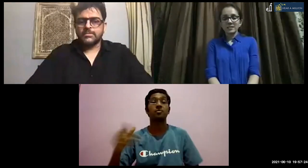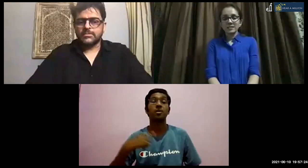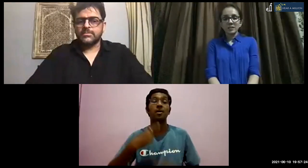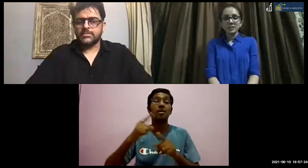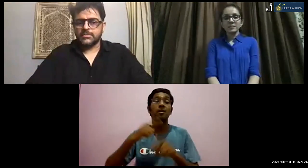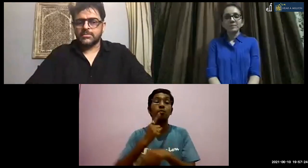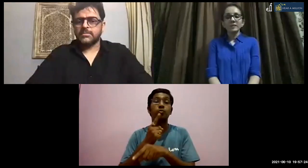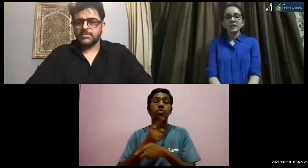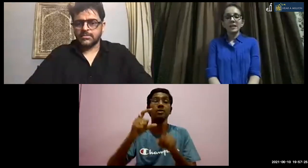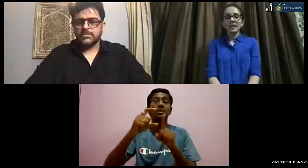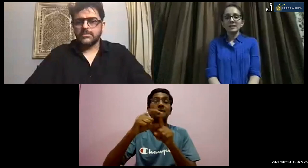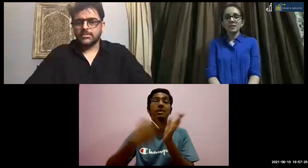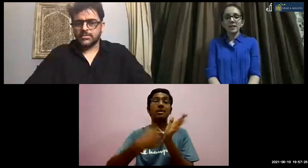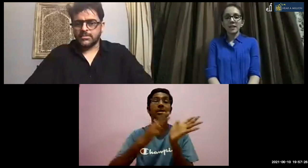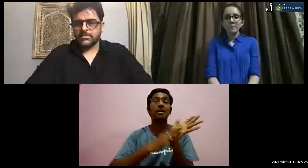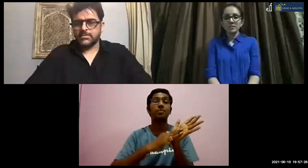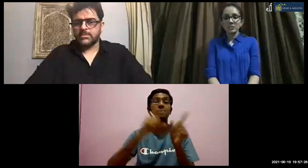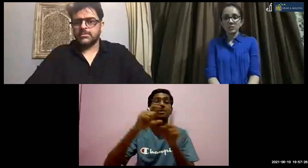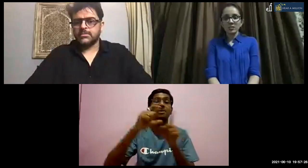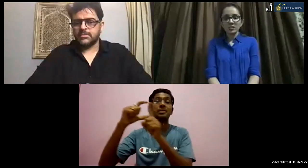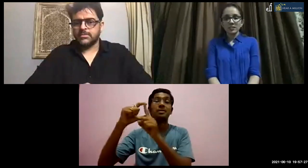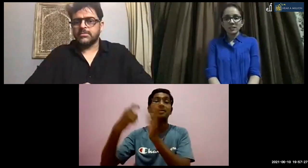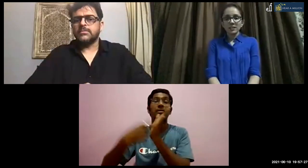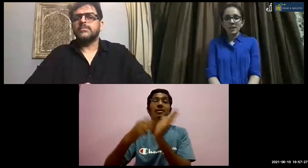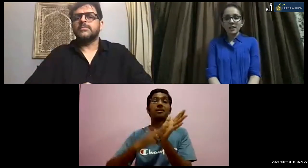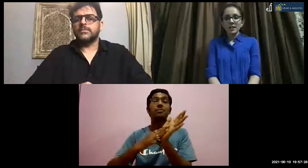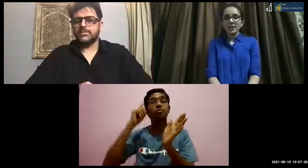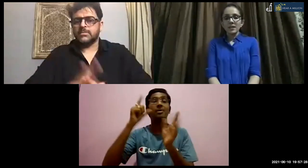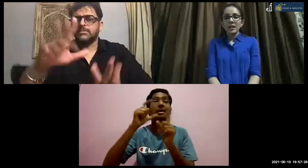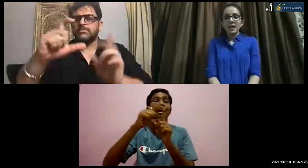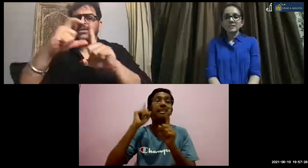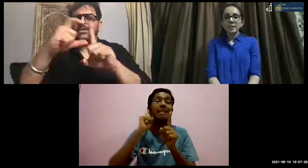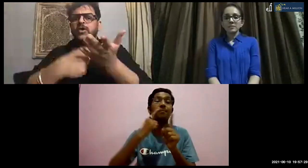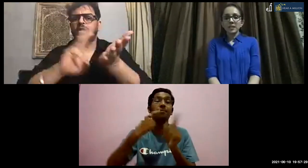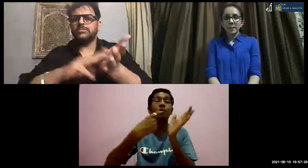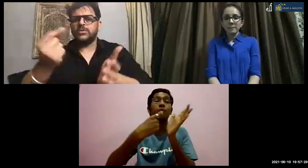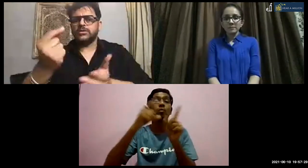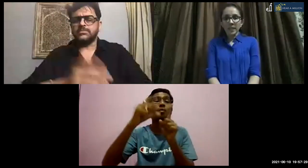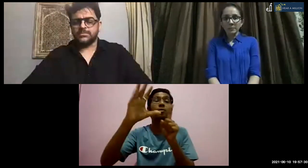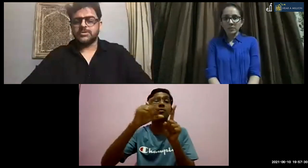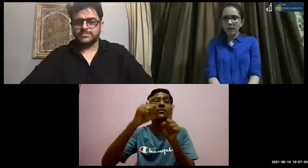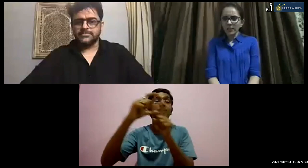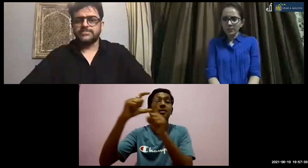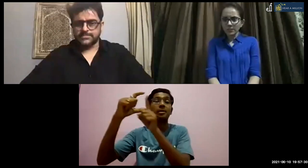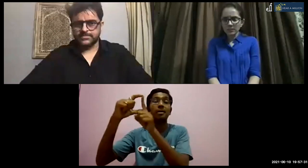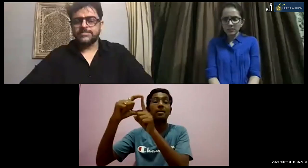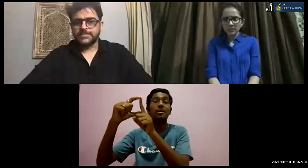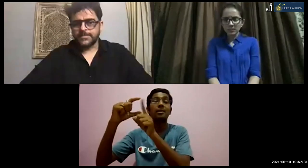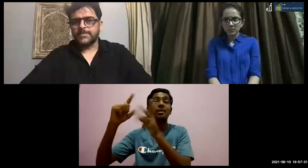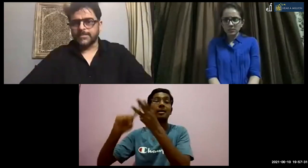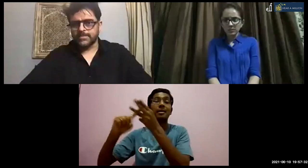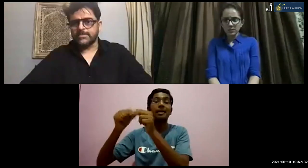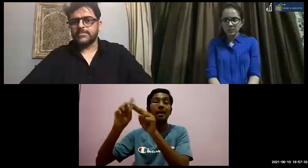Sabat Sabat, and I am a teacher at MDM, MDR,